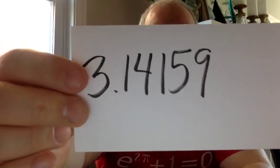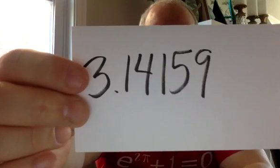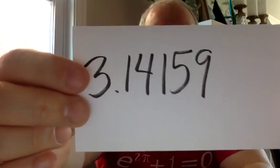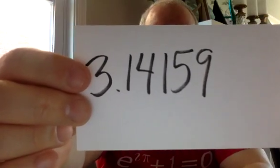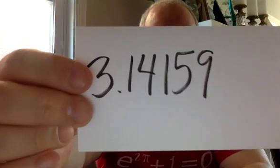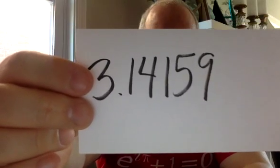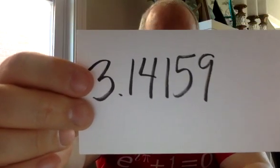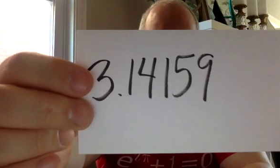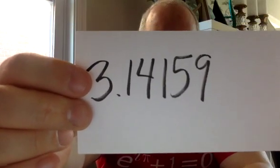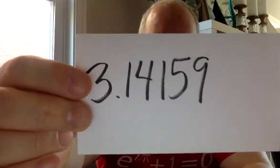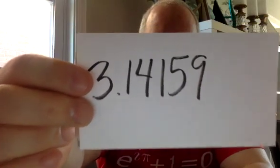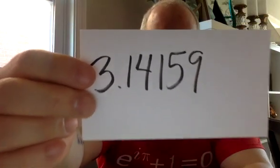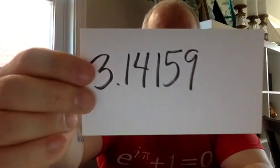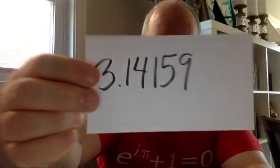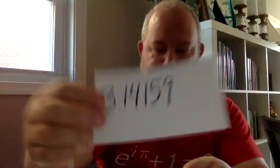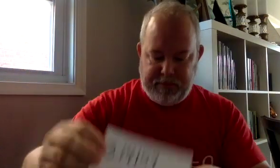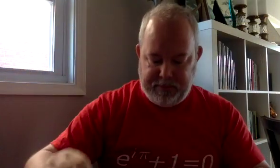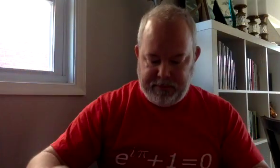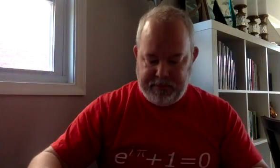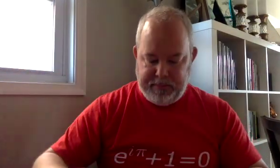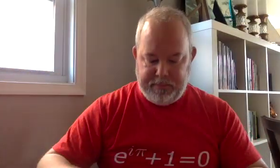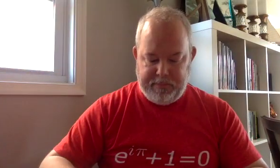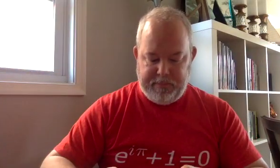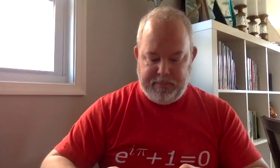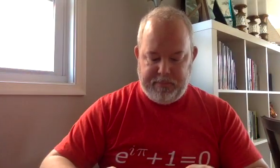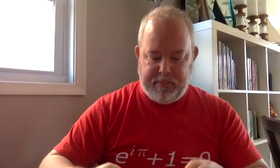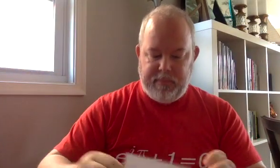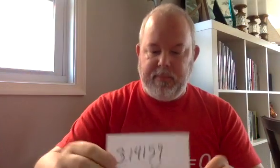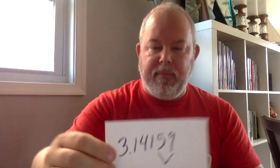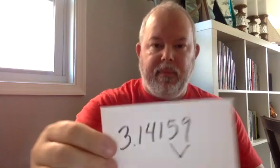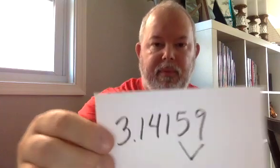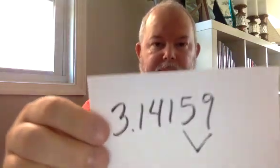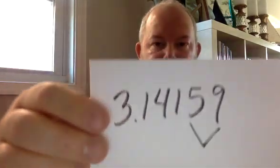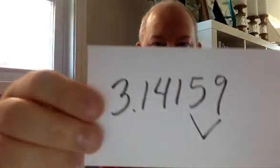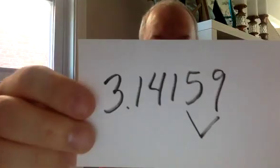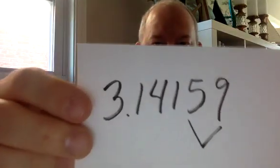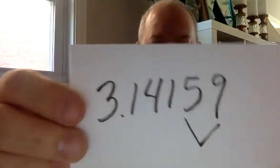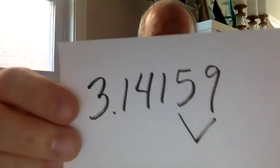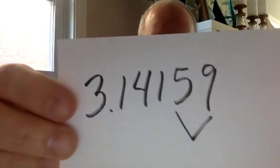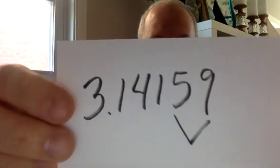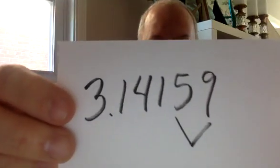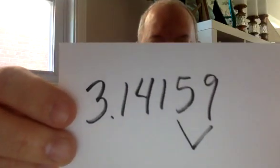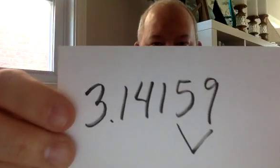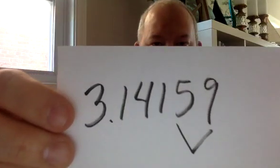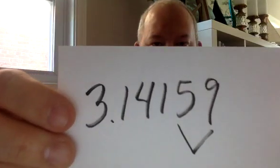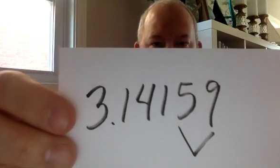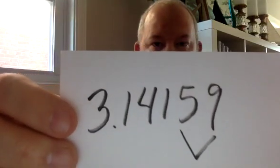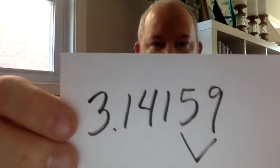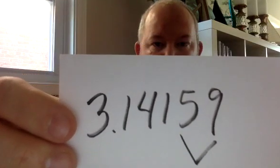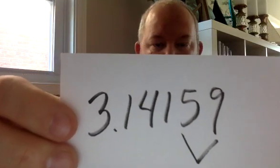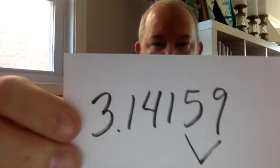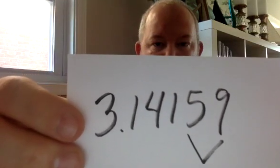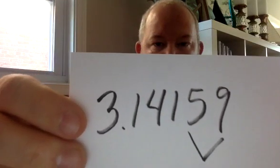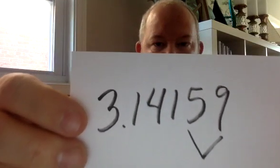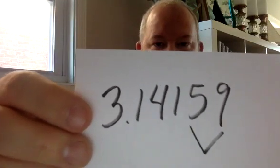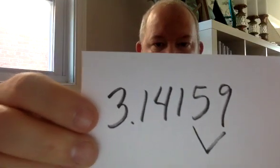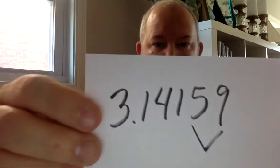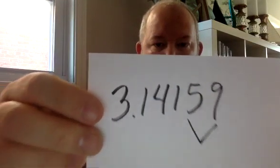frame, but she was unhurt. The bedroom, the whole area was covered in broken glass, and she didn't have so much of a